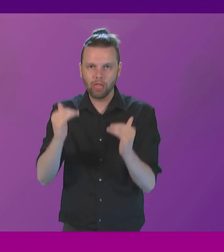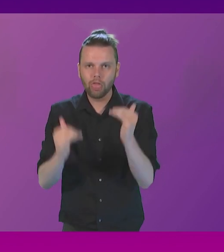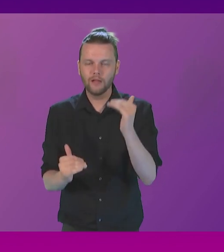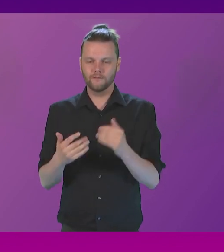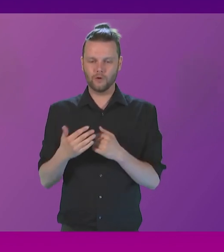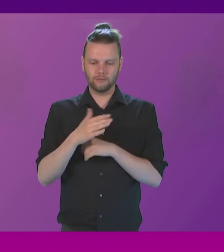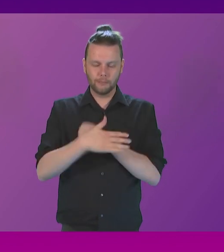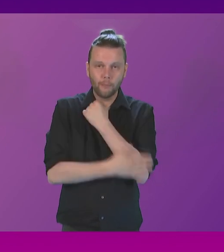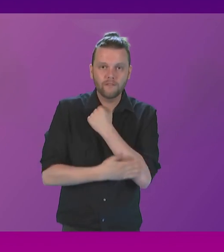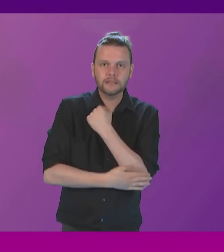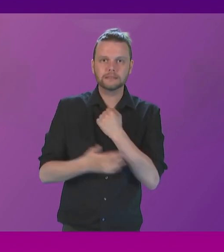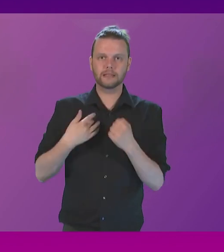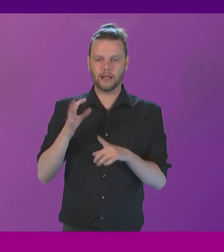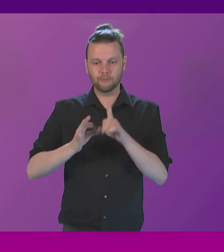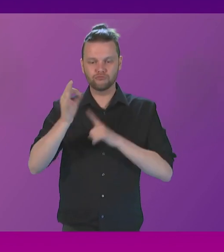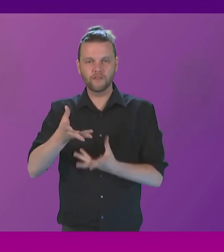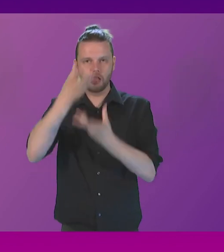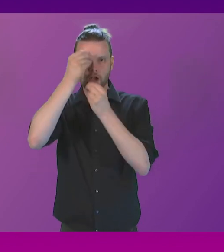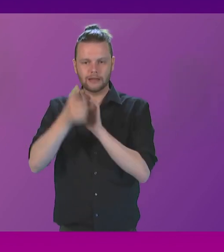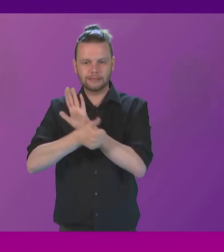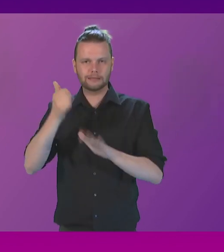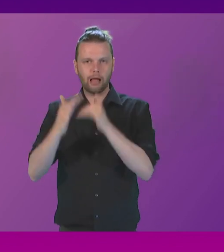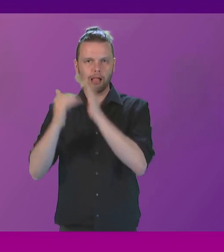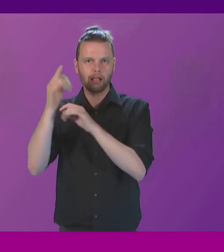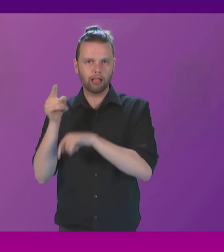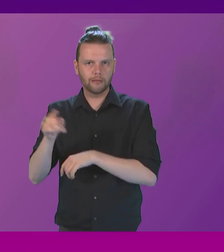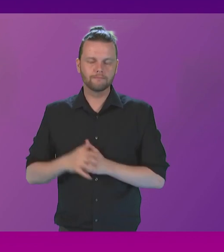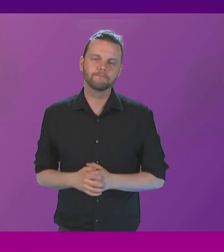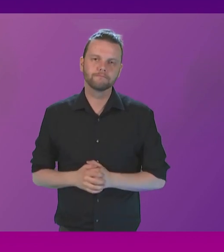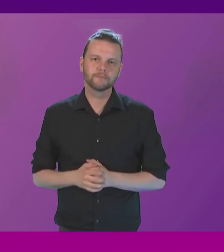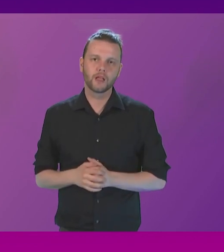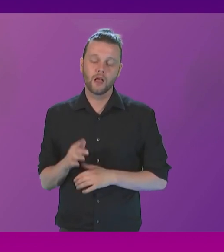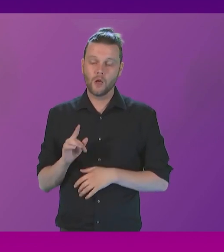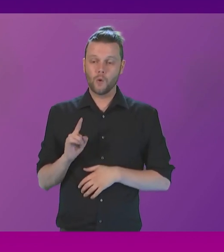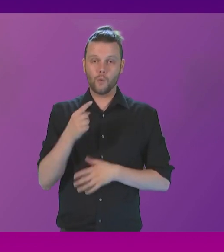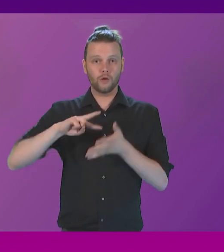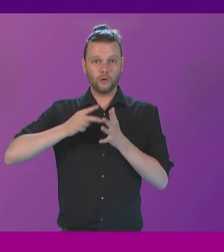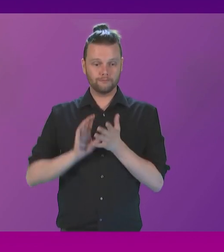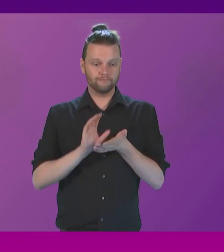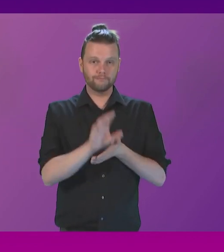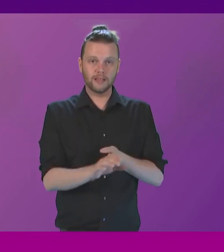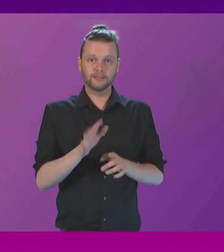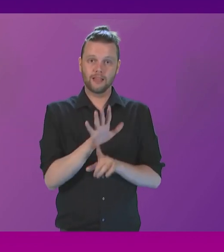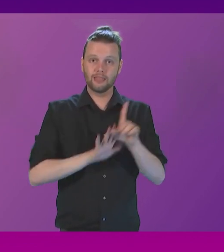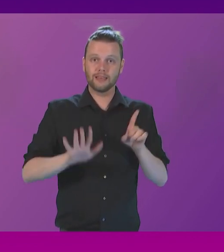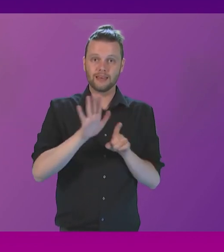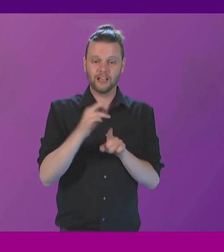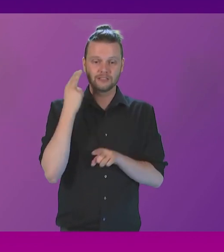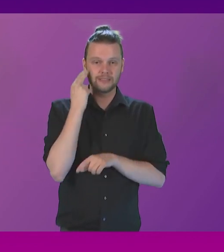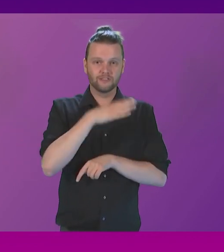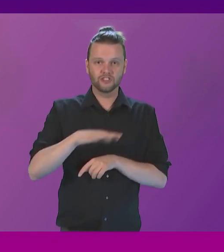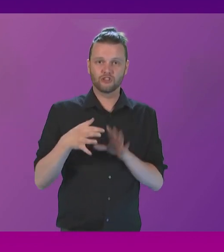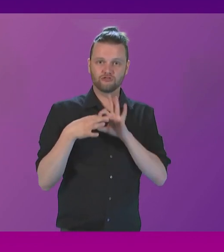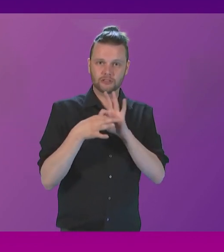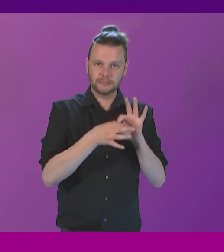poverty, improved learning and build skills. One of the organisations in receipt of some funding is the National Jeff Children's Society,